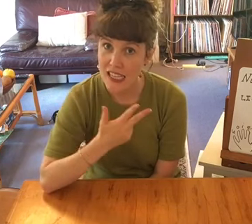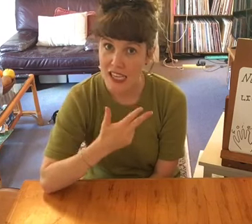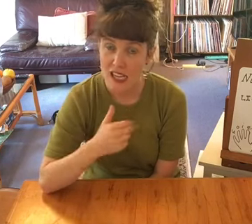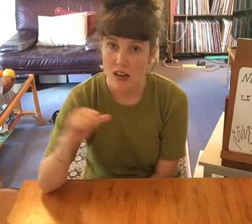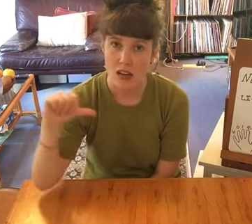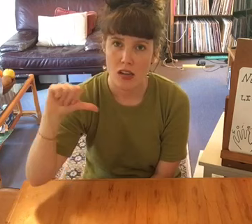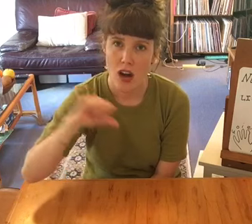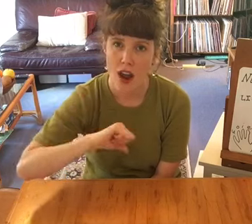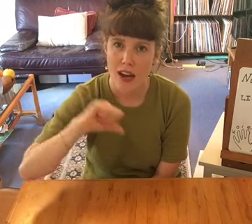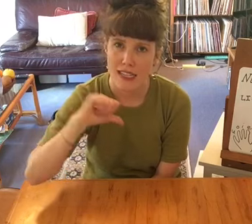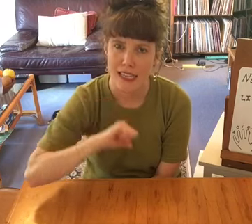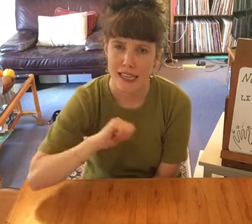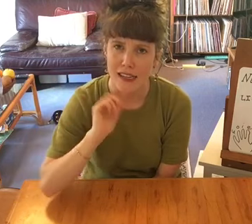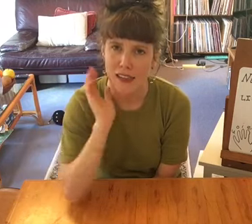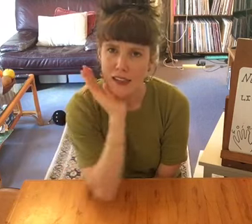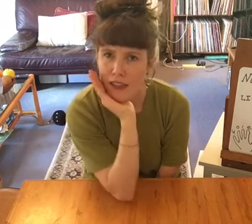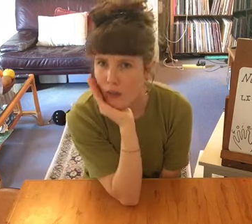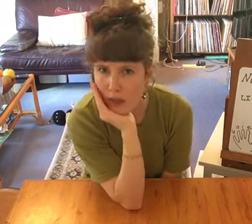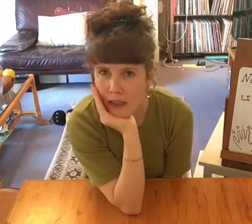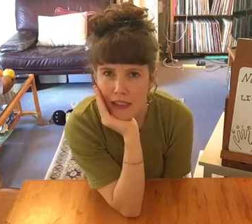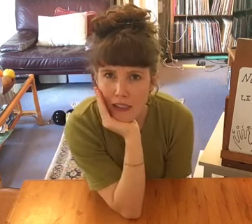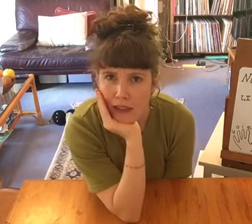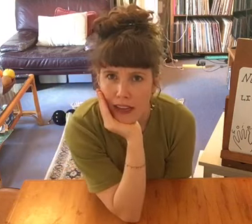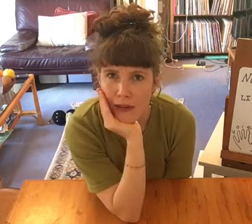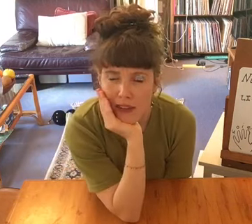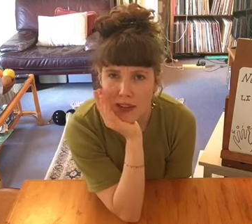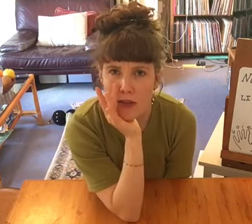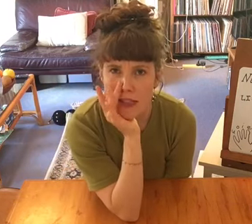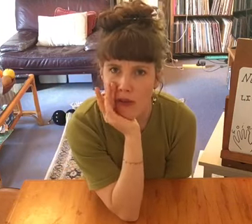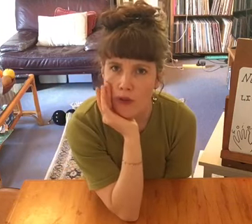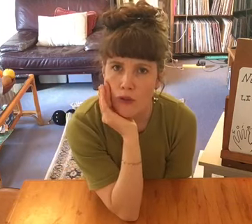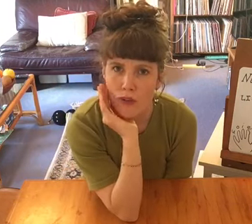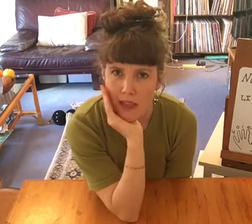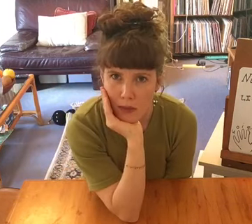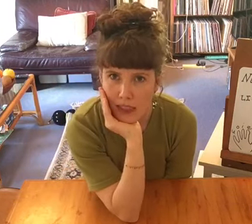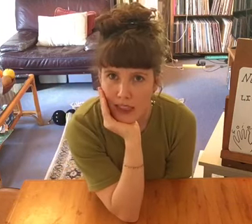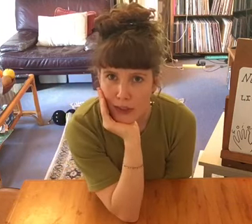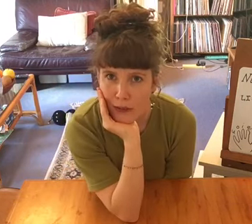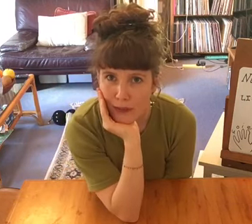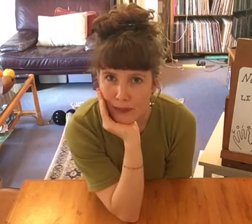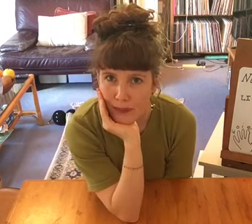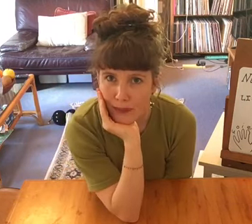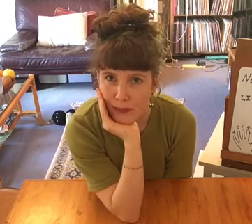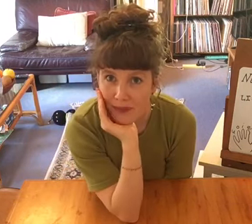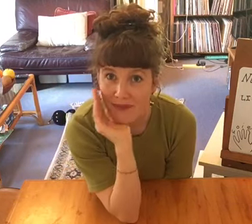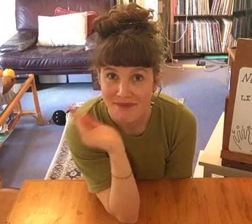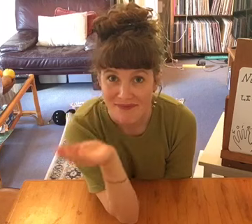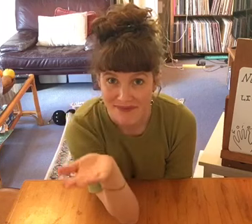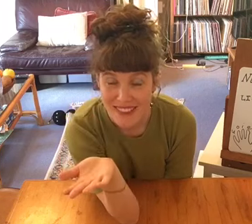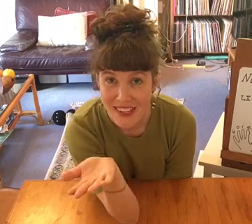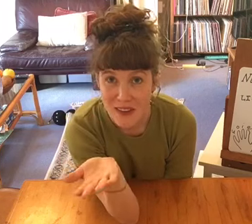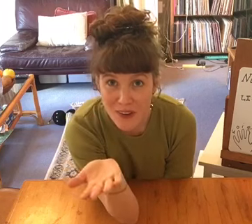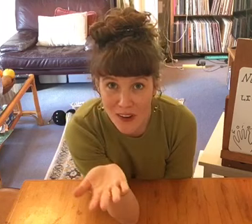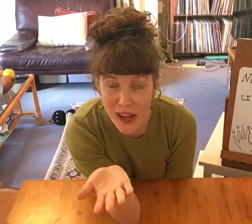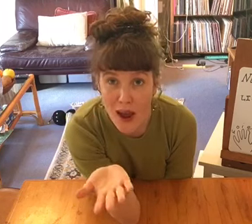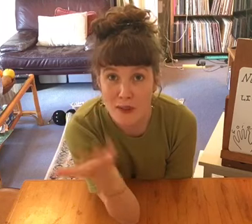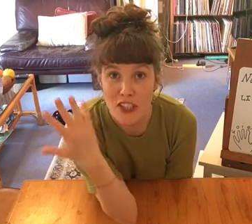18, 19. What am I doing? Have a think to yourself or talk to someone next to you. You've got it. I'm shaking